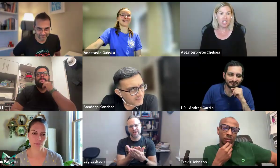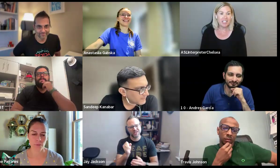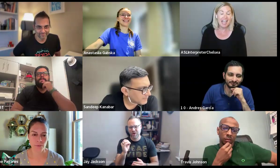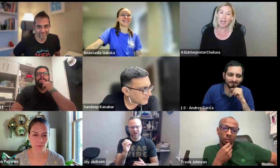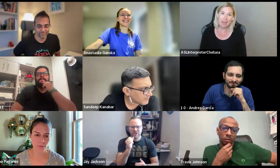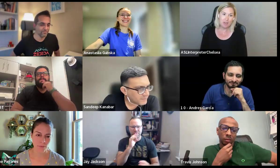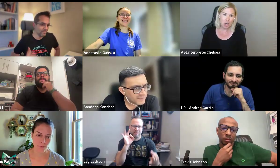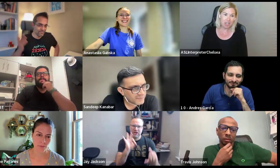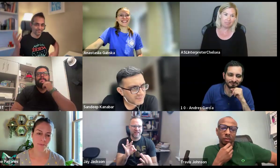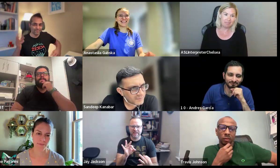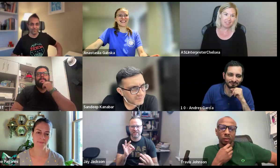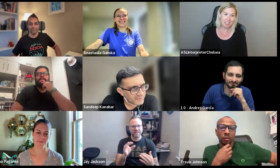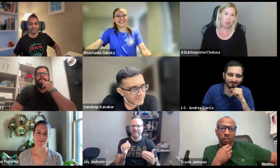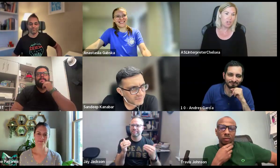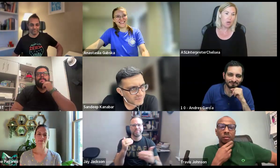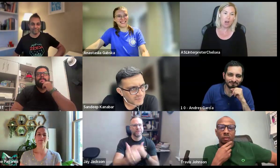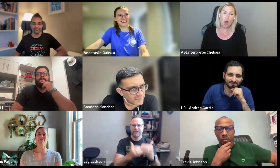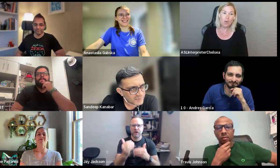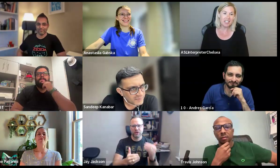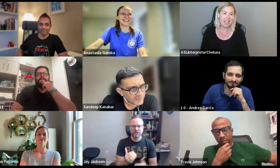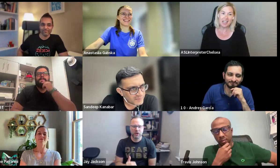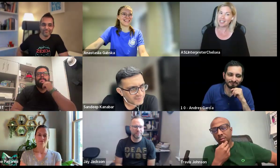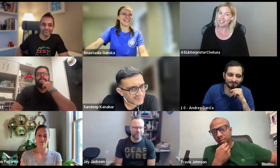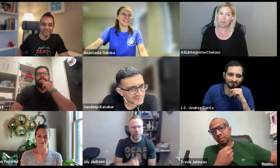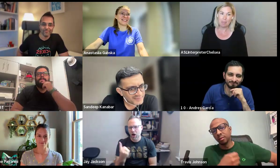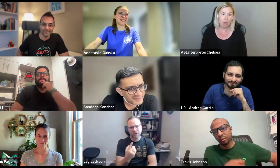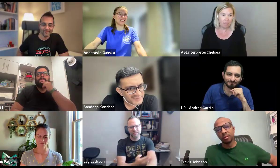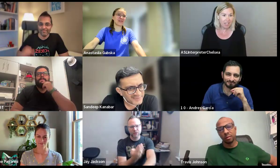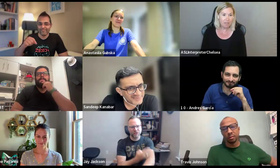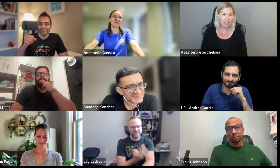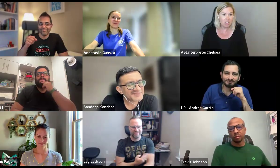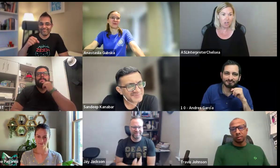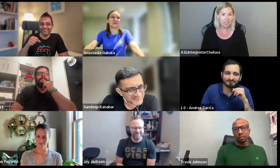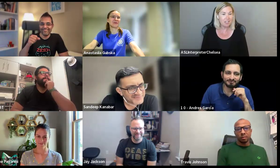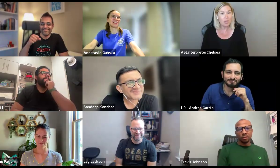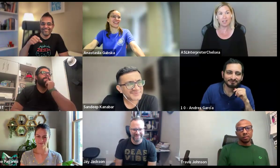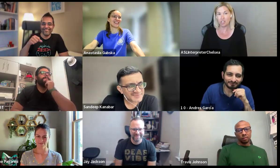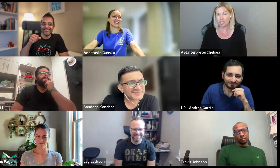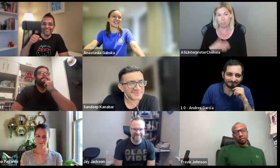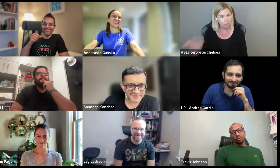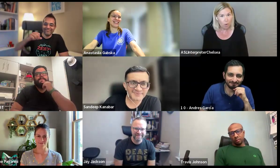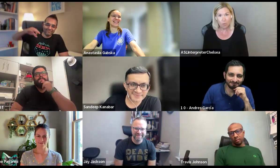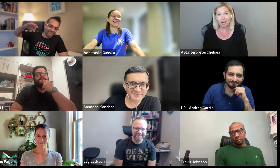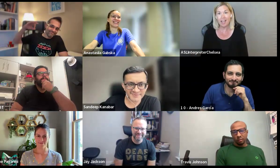perfection is the enemy of good. So we don't always need things to be perfect. If it stalls us, we can just move forward